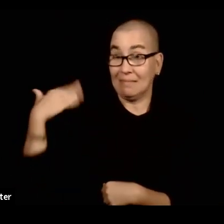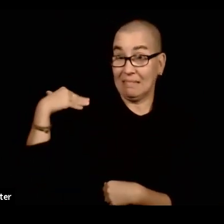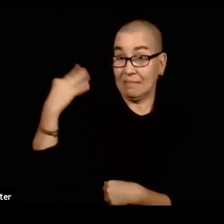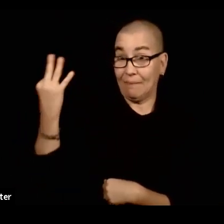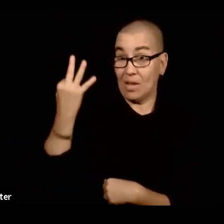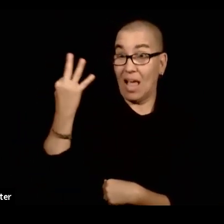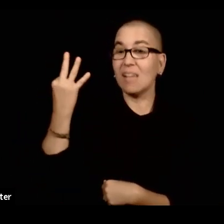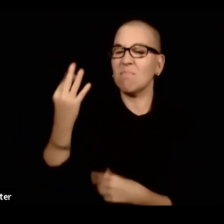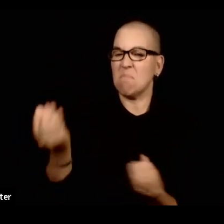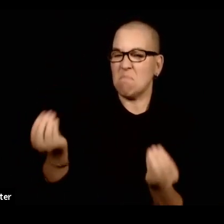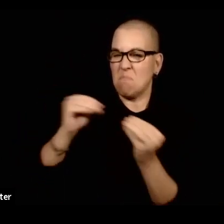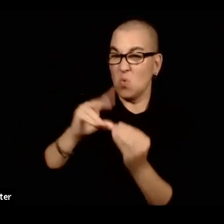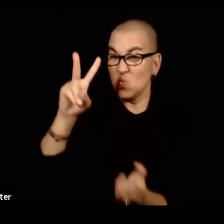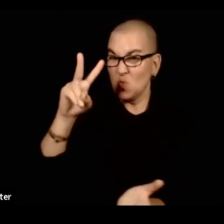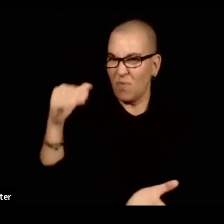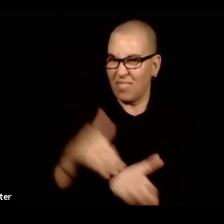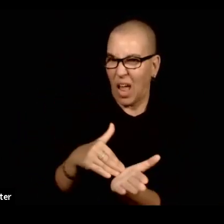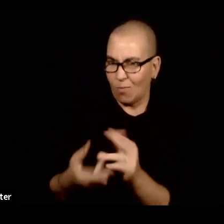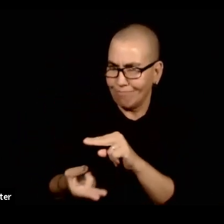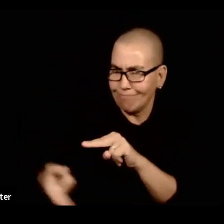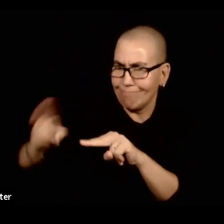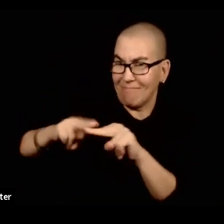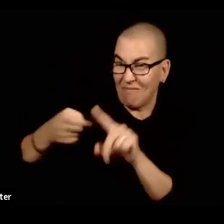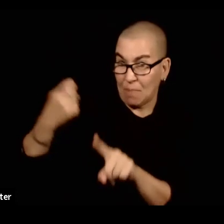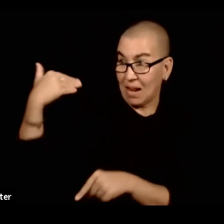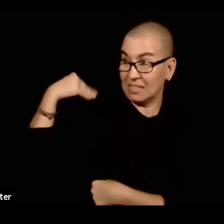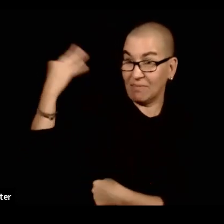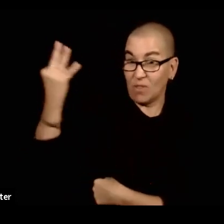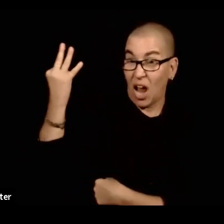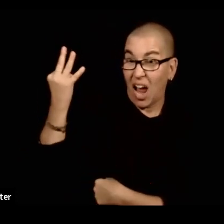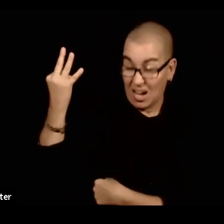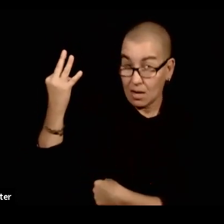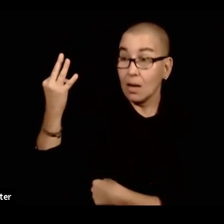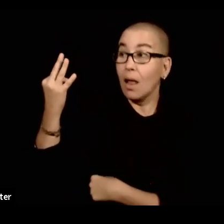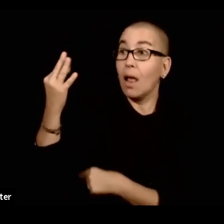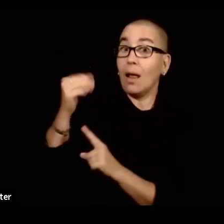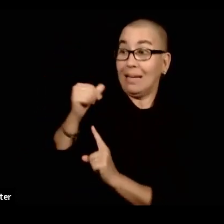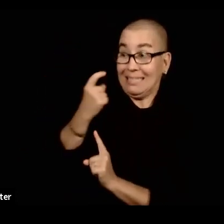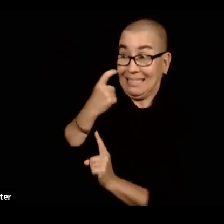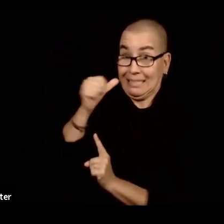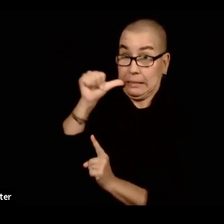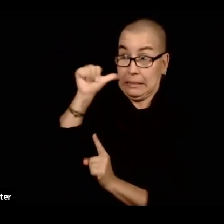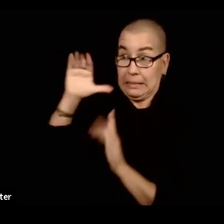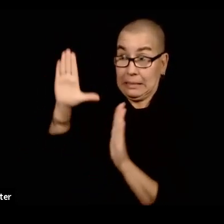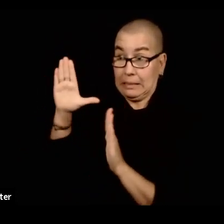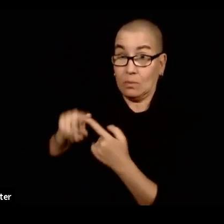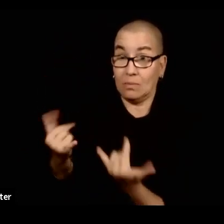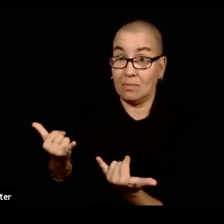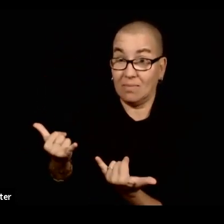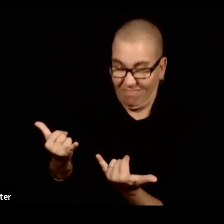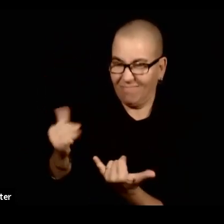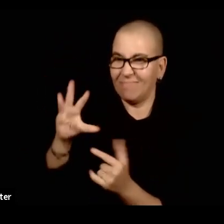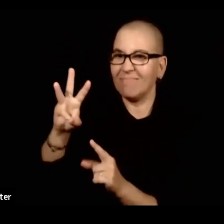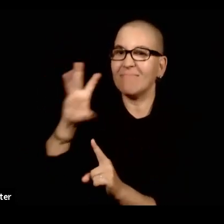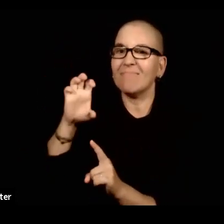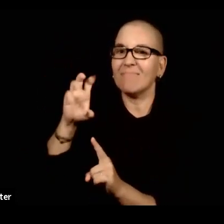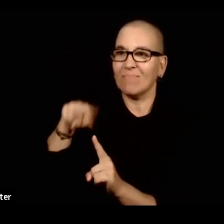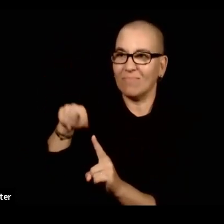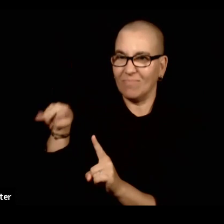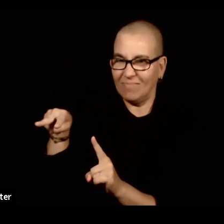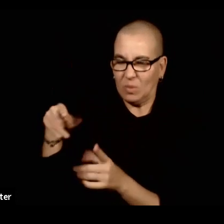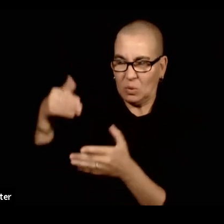to the 622 on Sunday, there were 721 cases reported on Saturday and